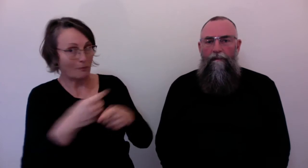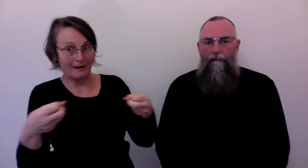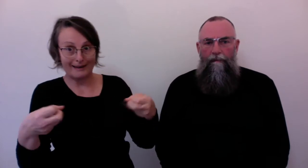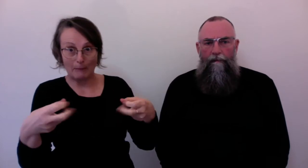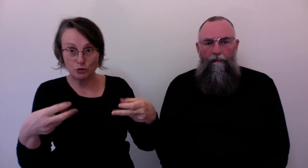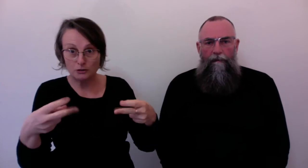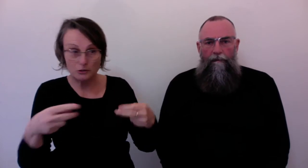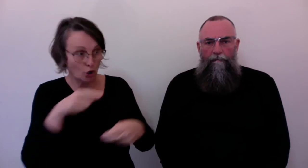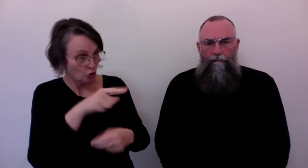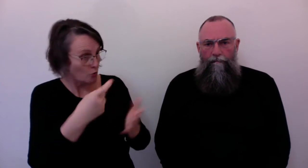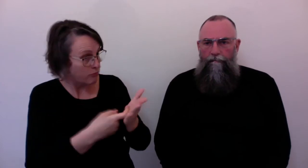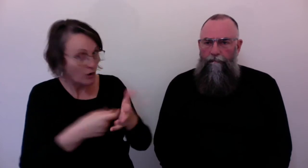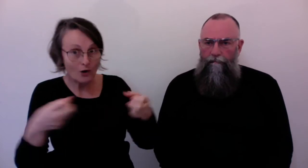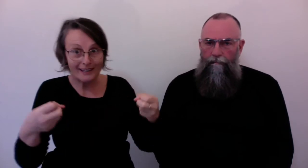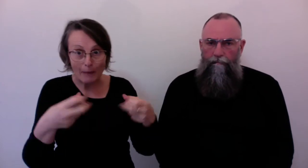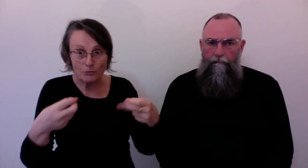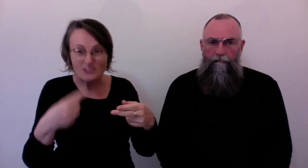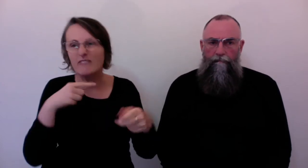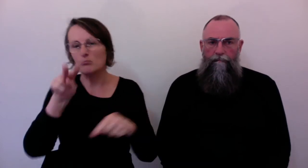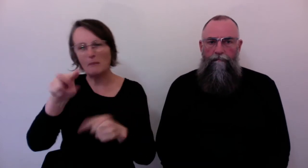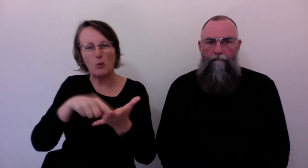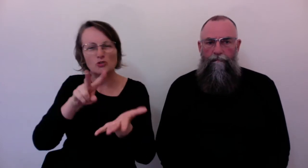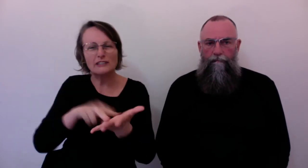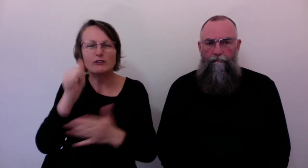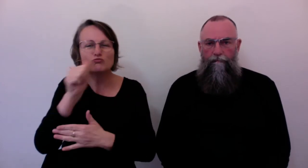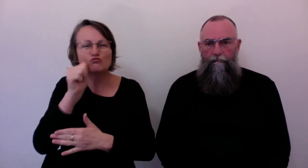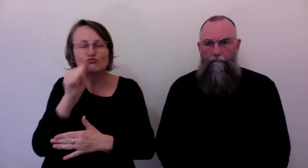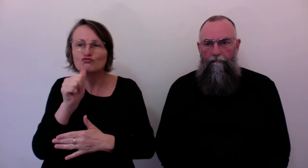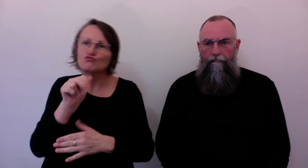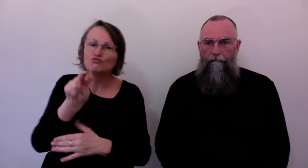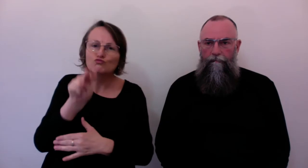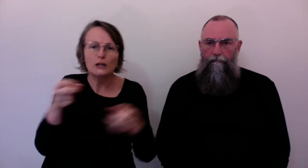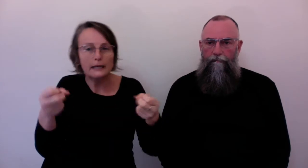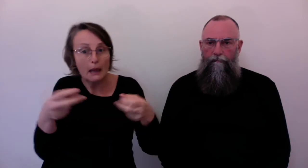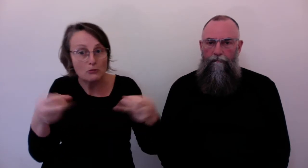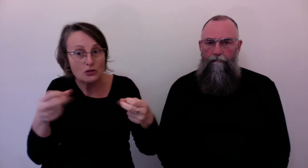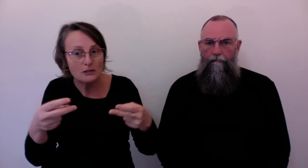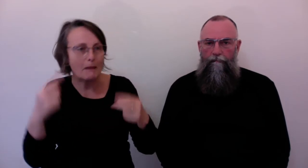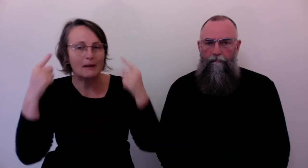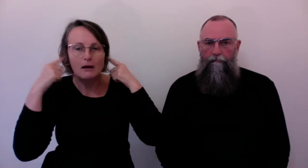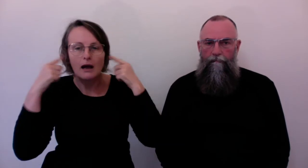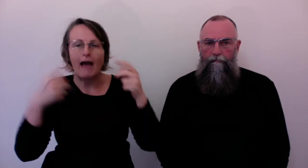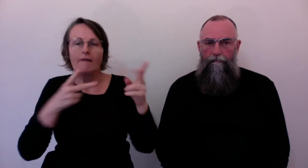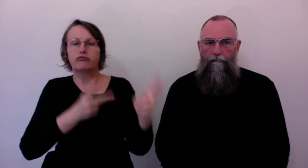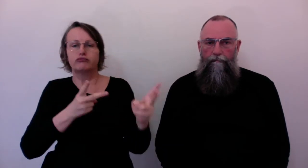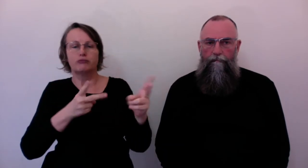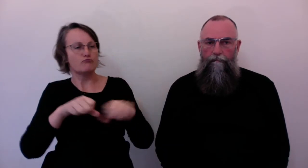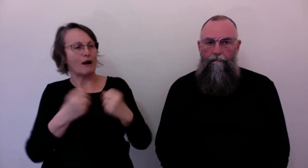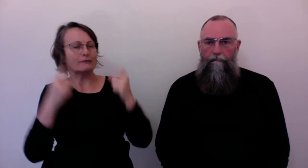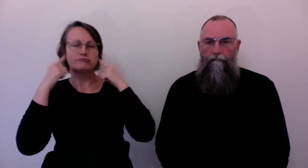you prefer to have captions when watching the television to kind of like give your ears a break? Yeah.